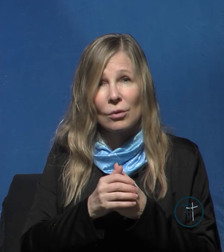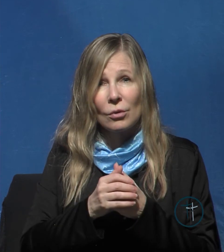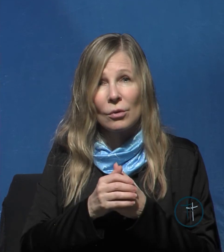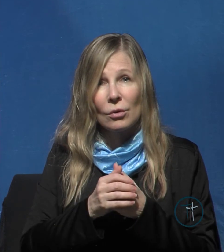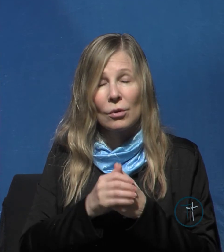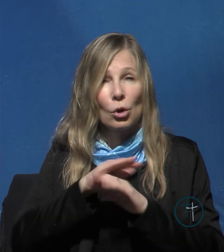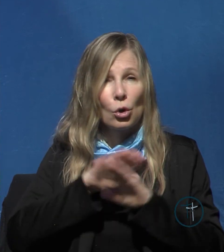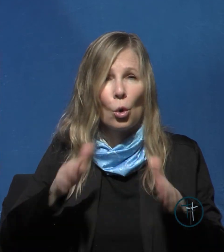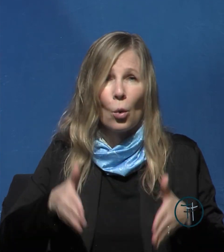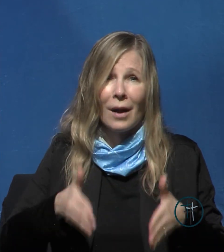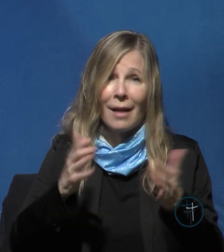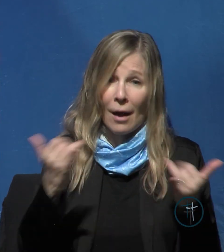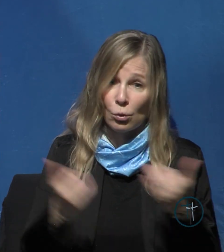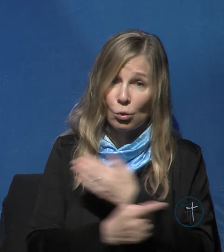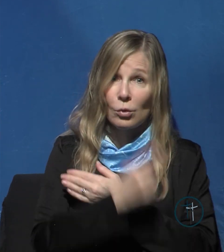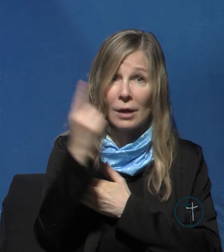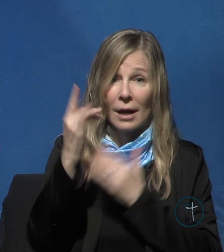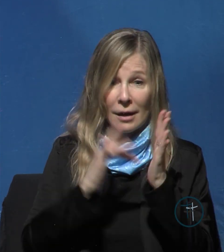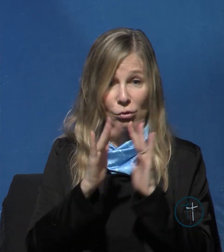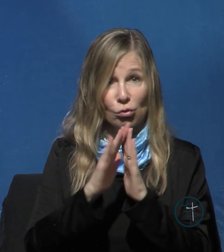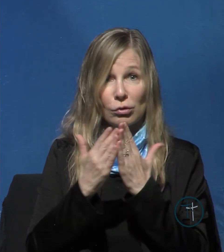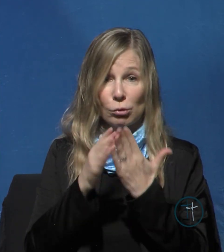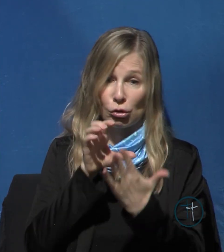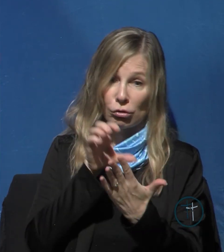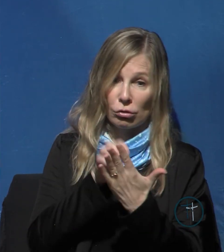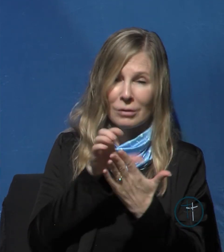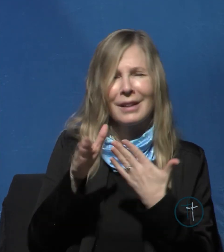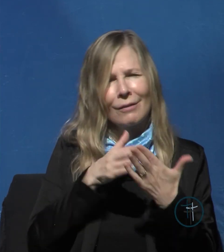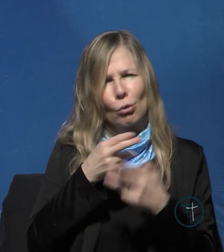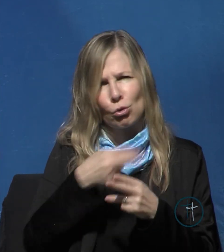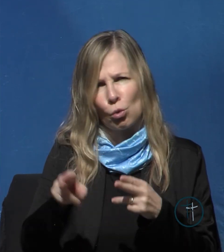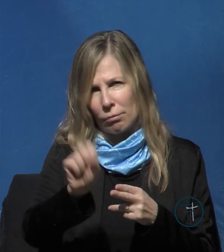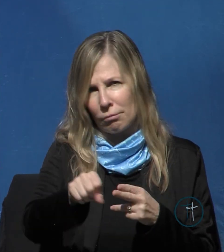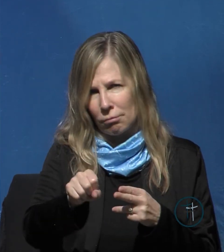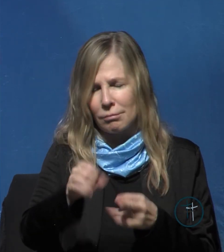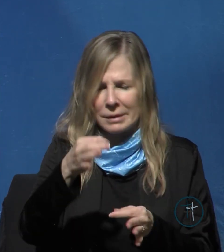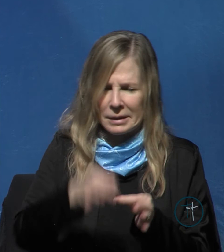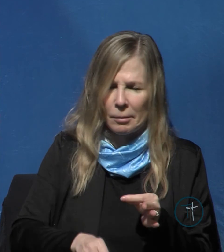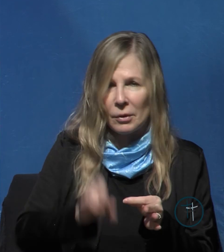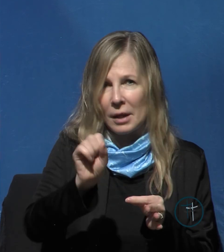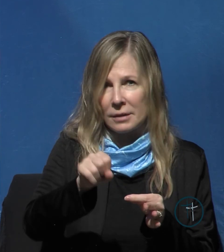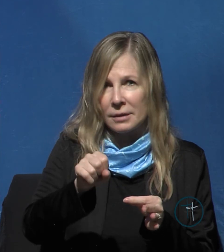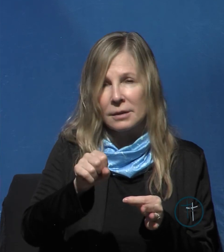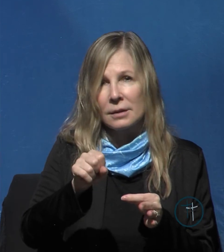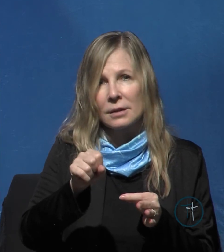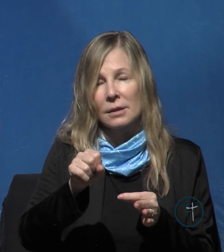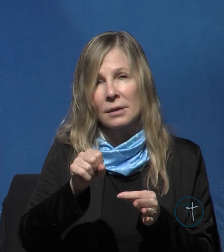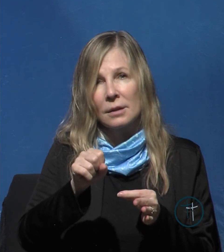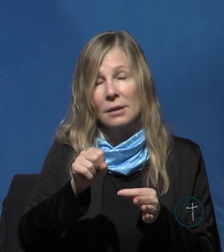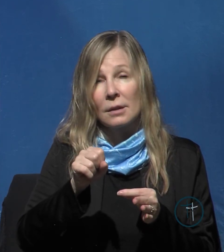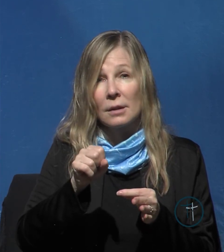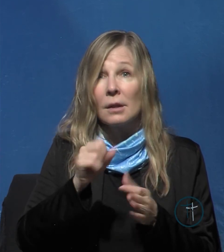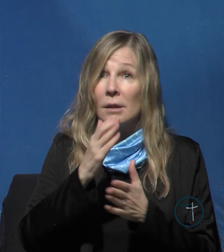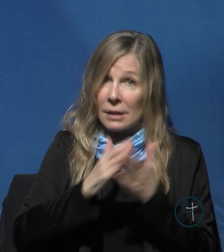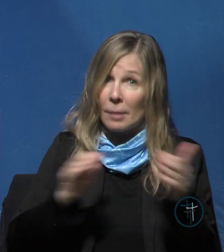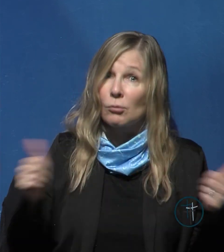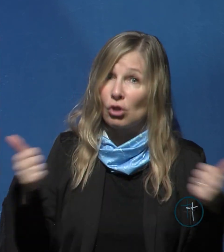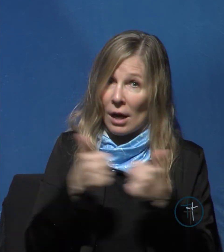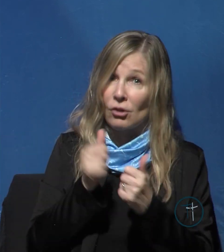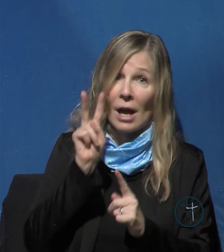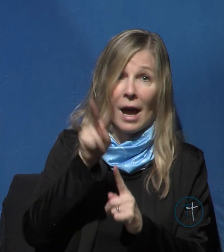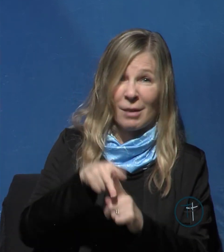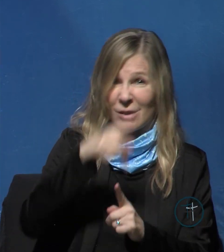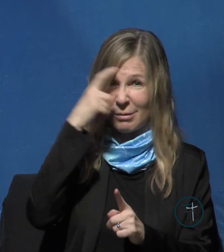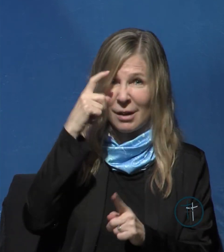Don't let today's scripture, short as it is, and simple as it is, and for some challenging applications